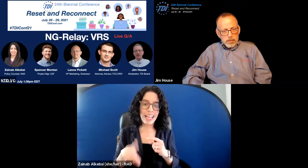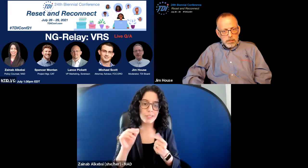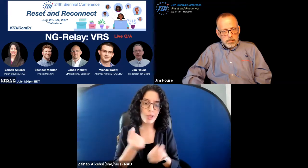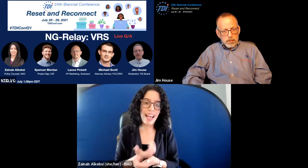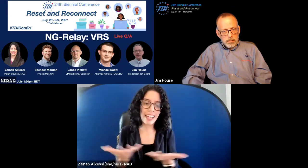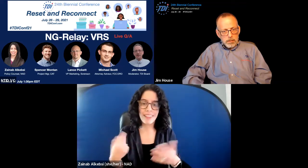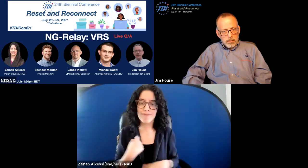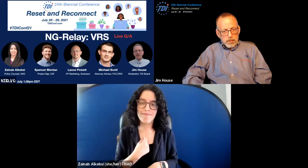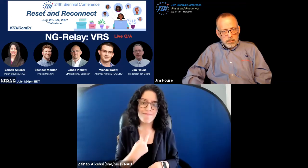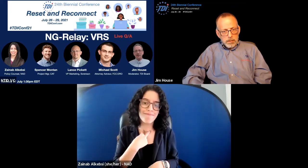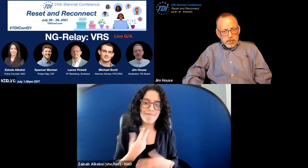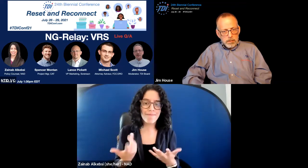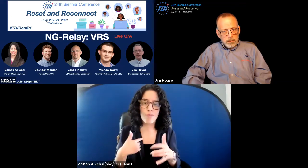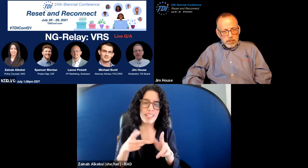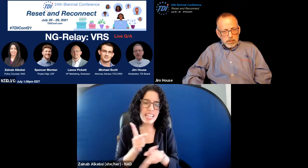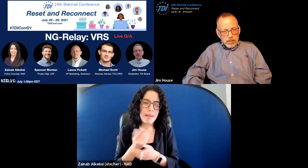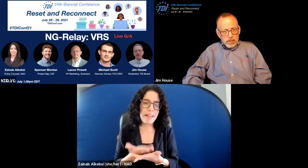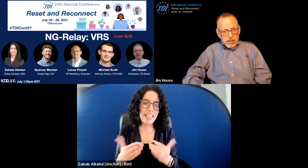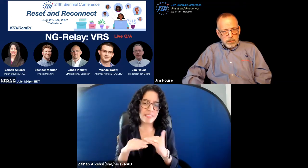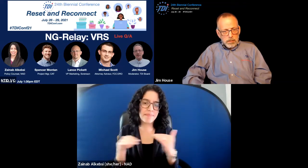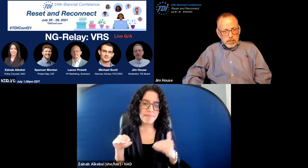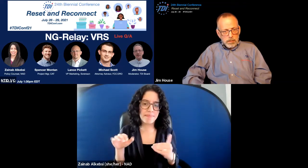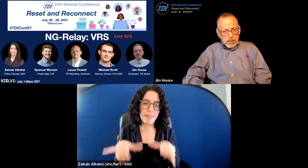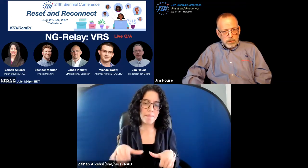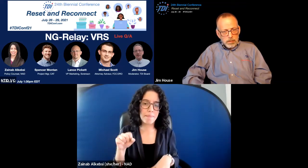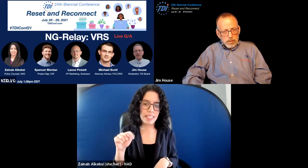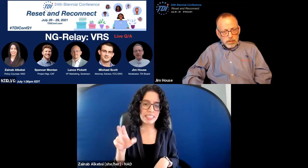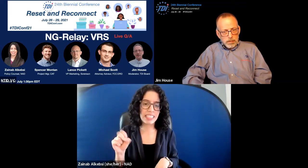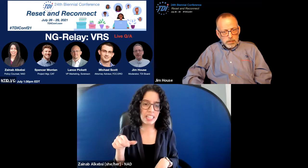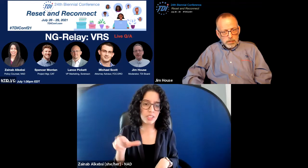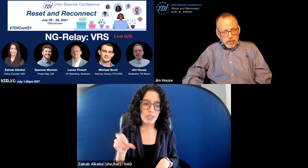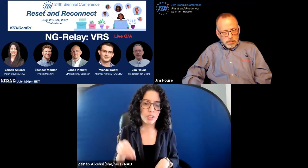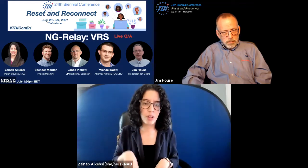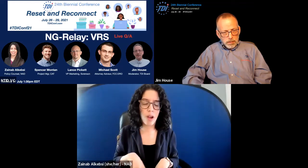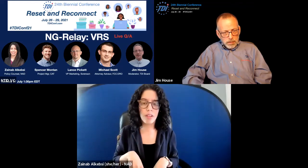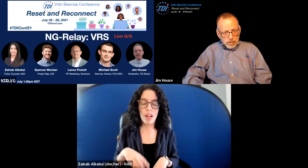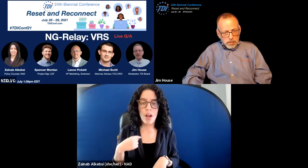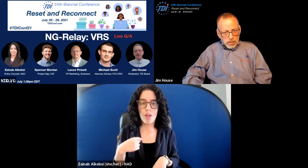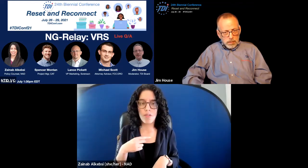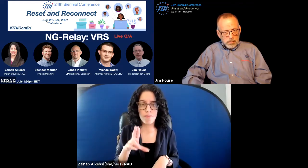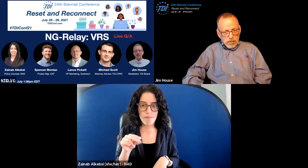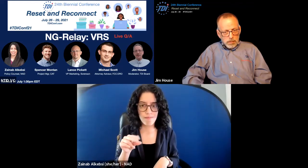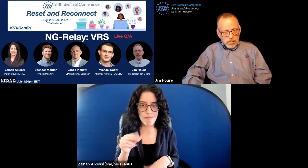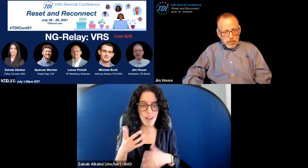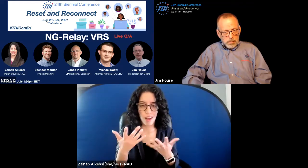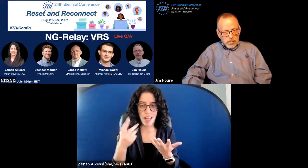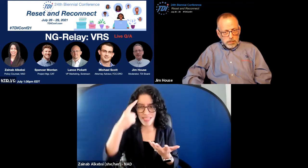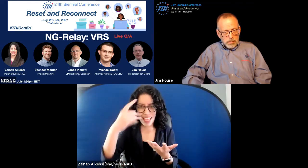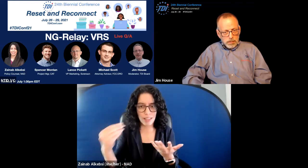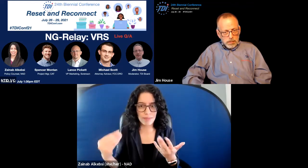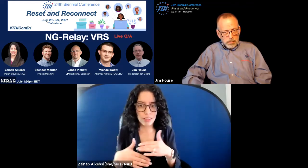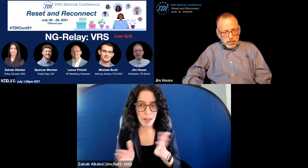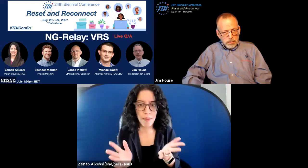area. Okay, fine, whatever. We can't do everything. You know, we're stuck. We'll just keep things the same, follow the same